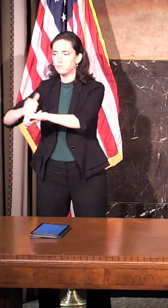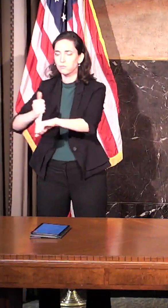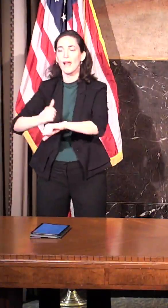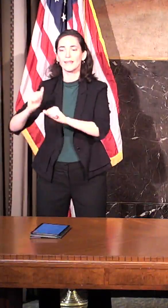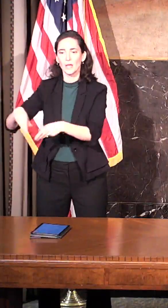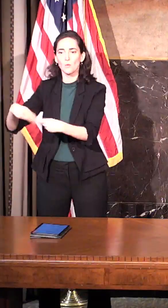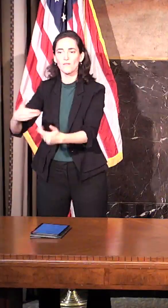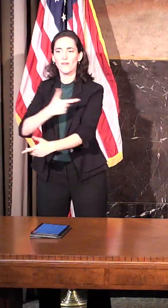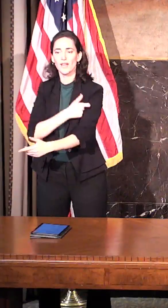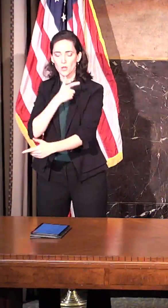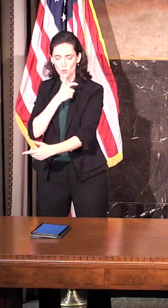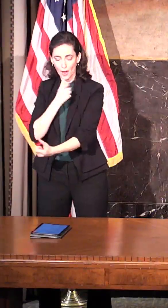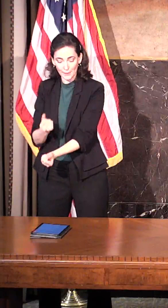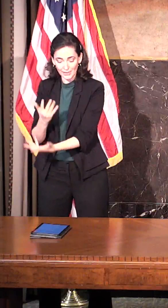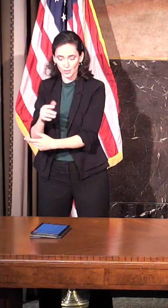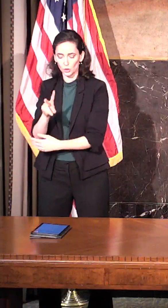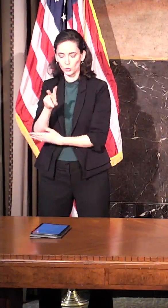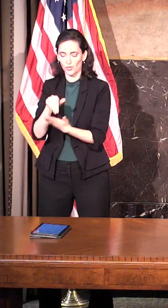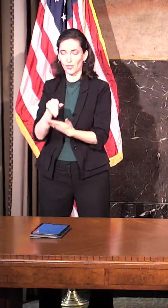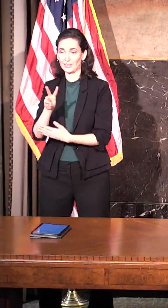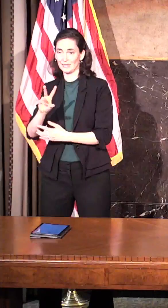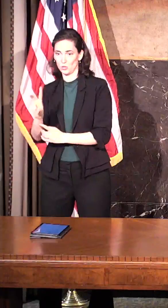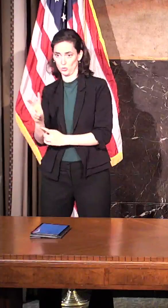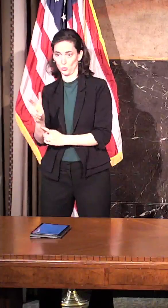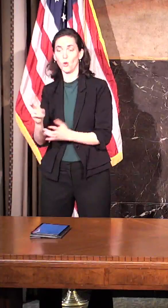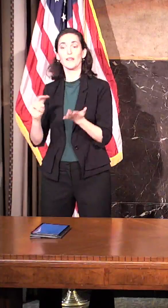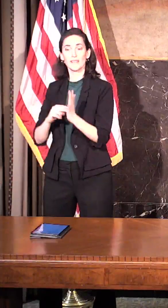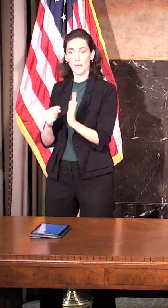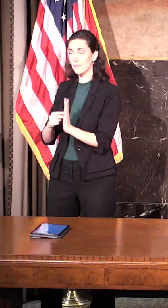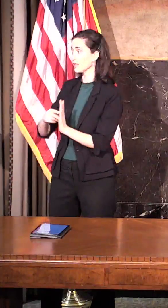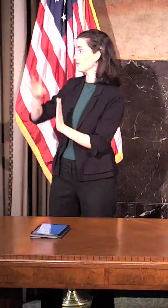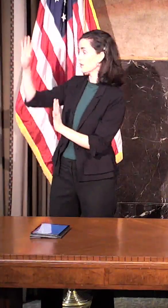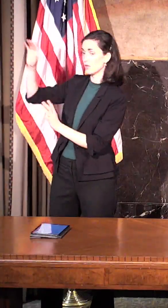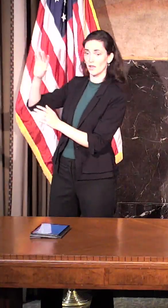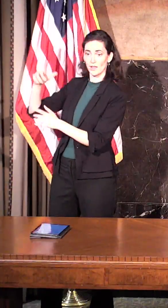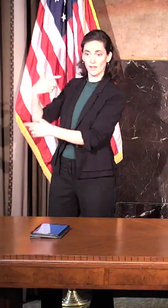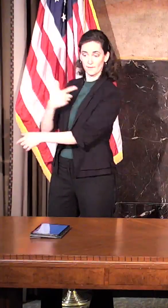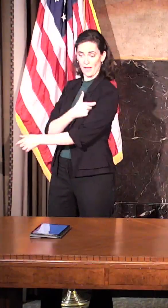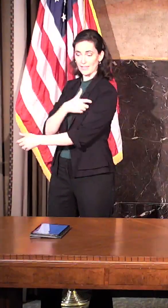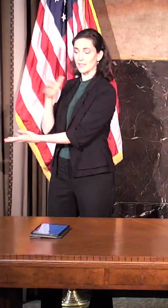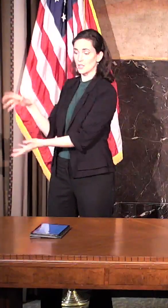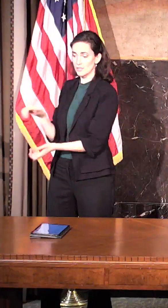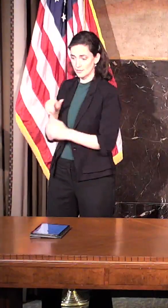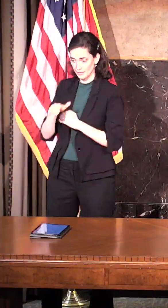receive vaccine directly and to administer those vaccines.